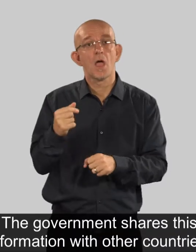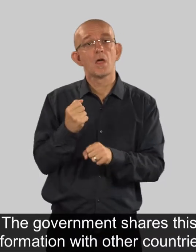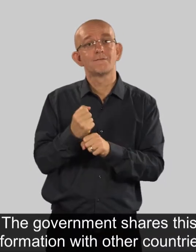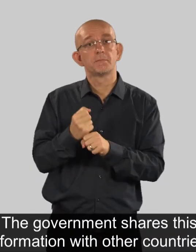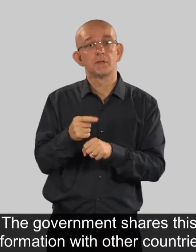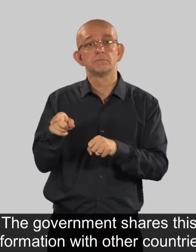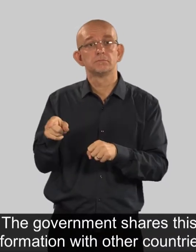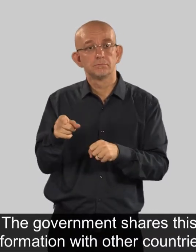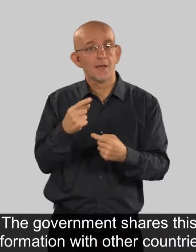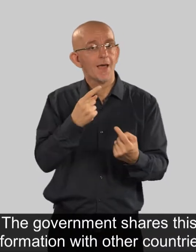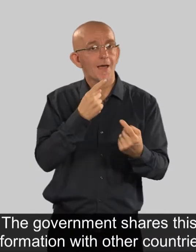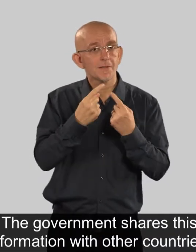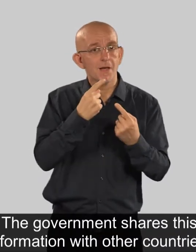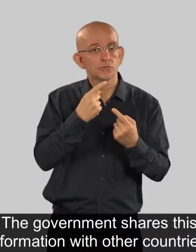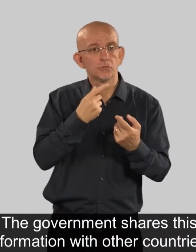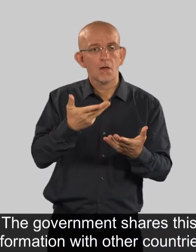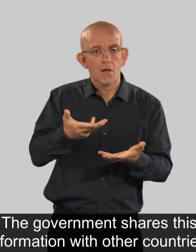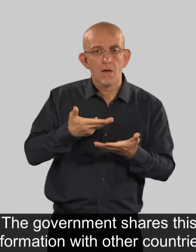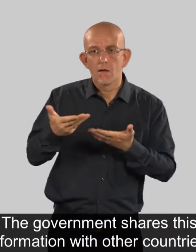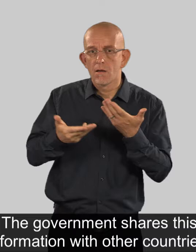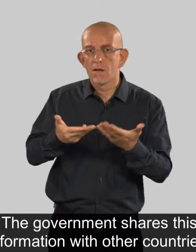The government shares this information with other countries.